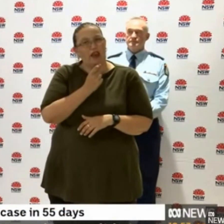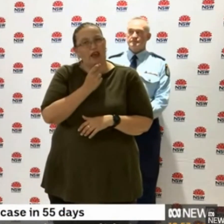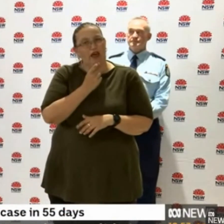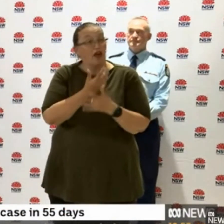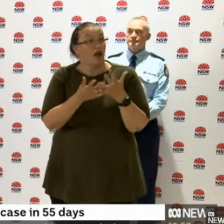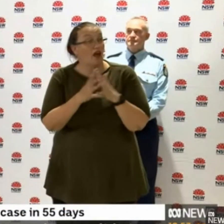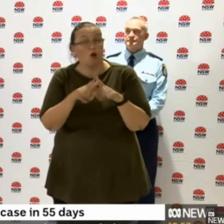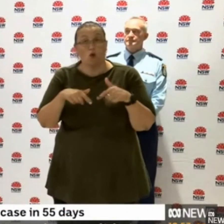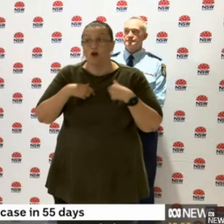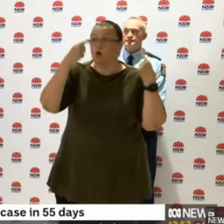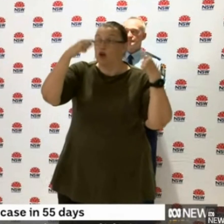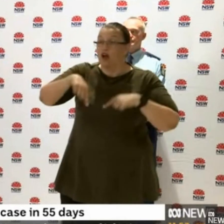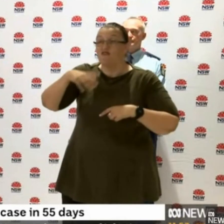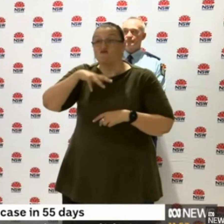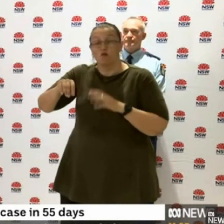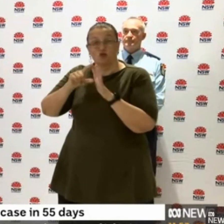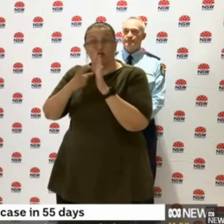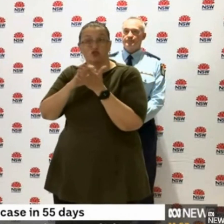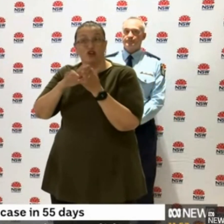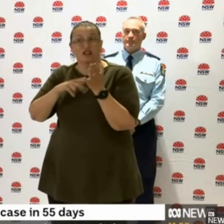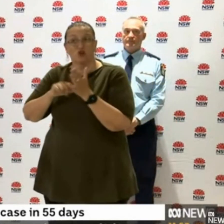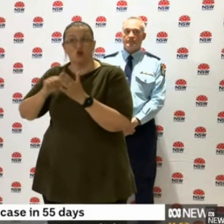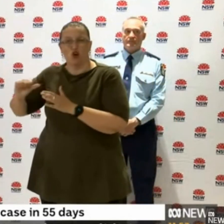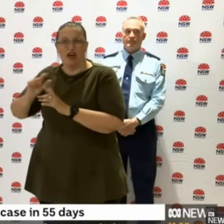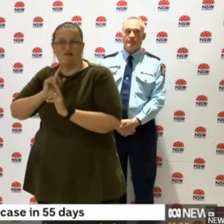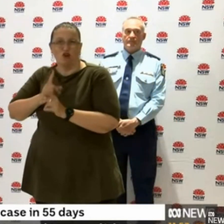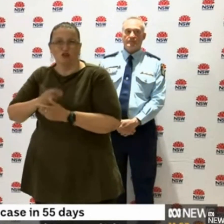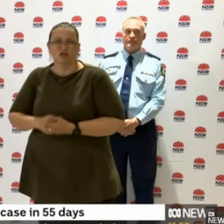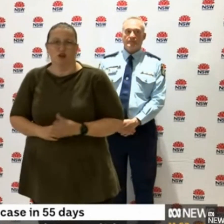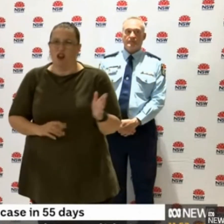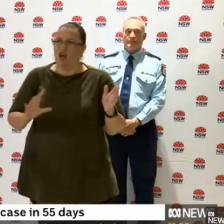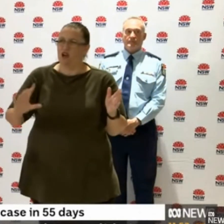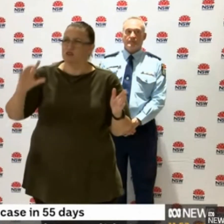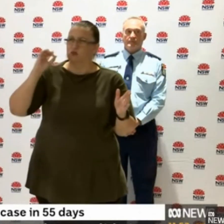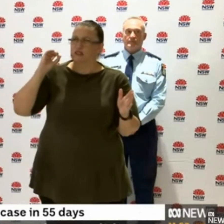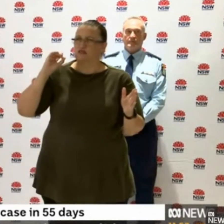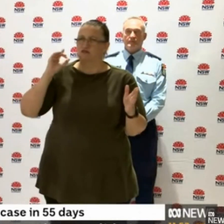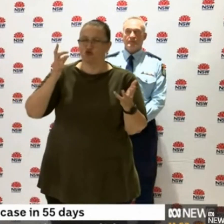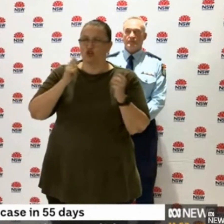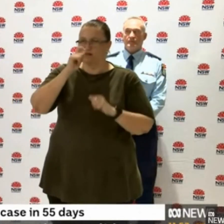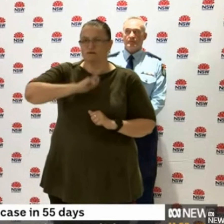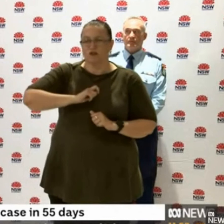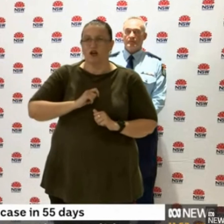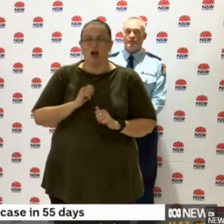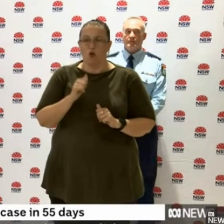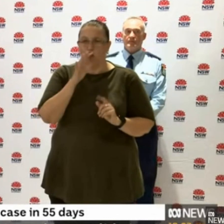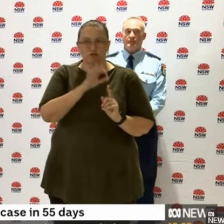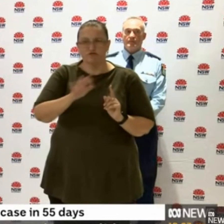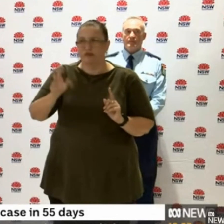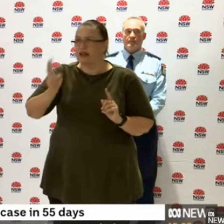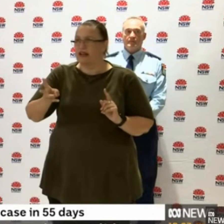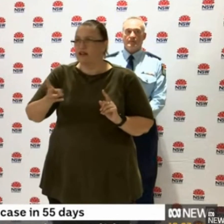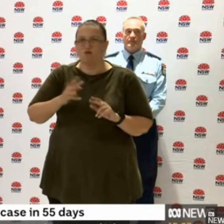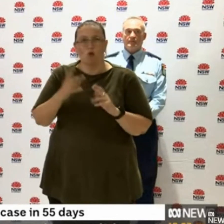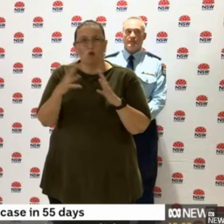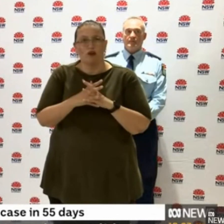Chant and her team, and we will continue to accept her advice. He was exposed last weekend. He didn't have another test until he came back to work this weekend. He's been in the community